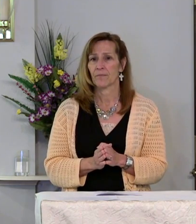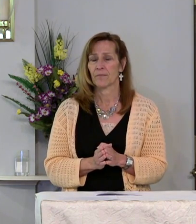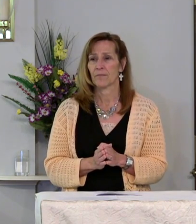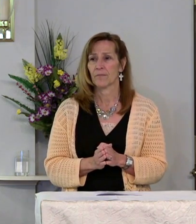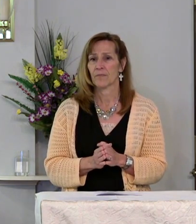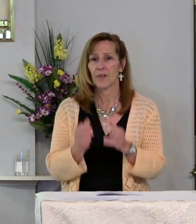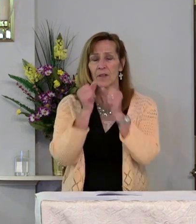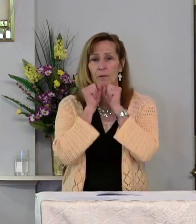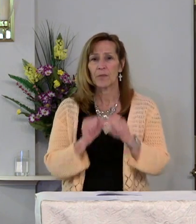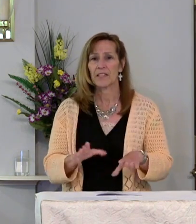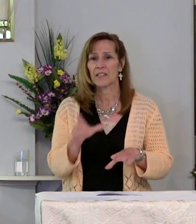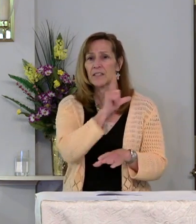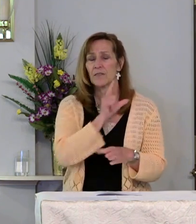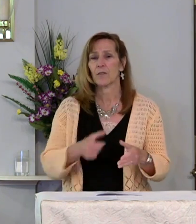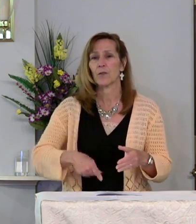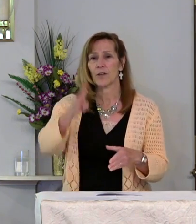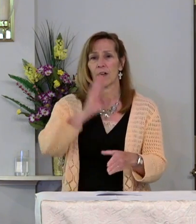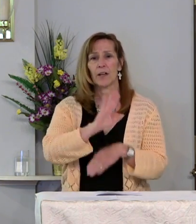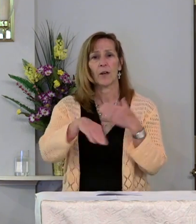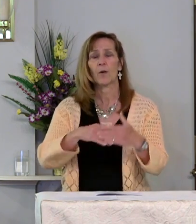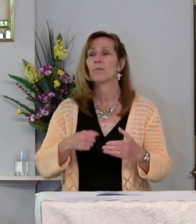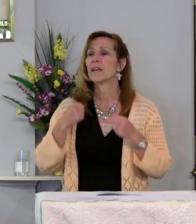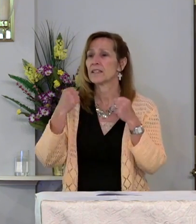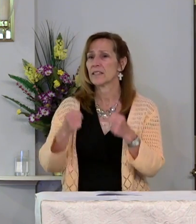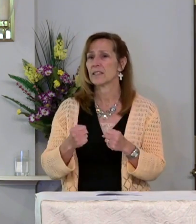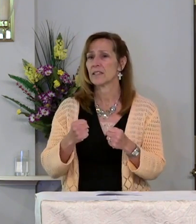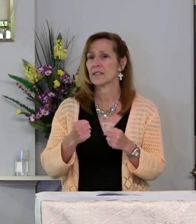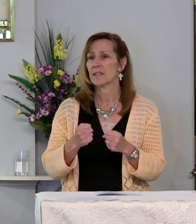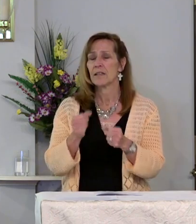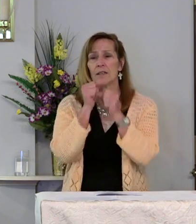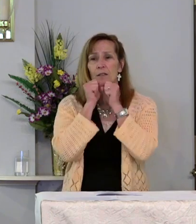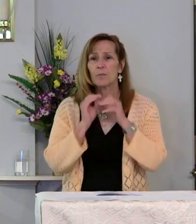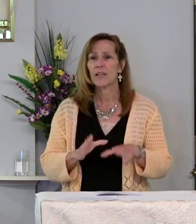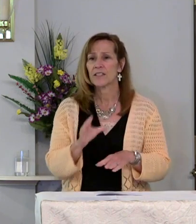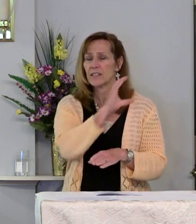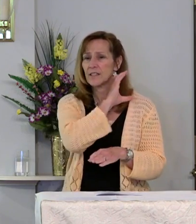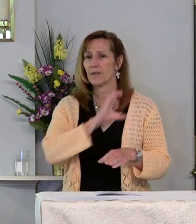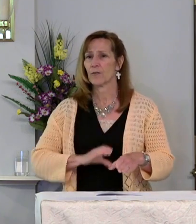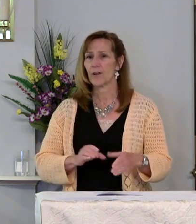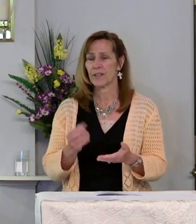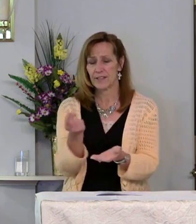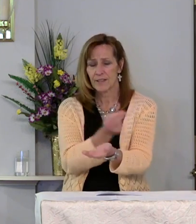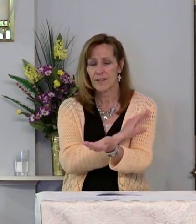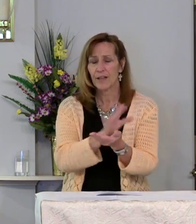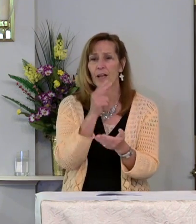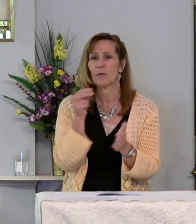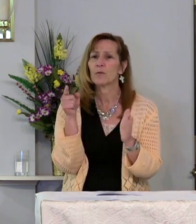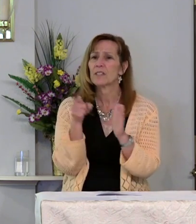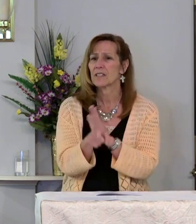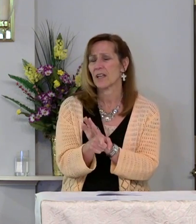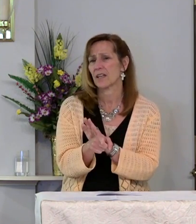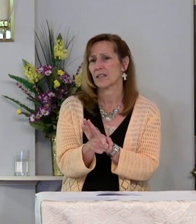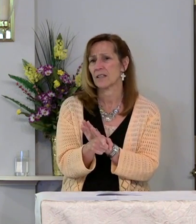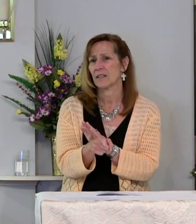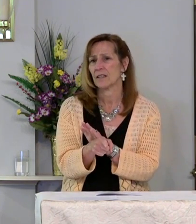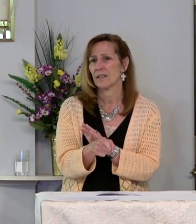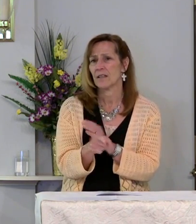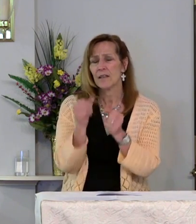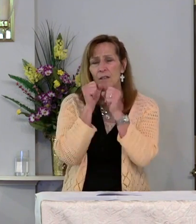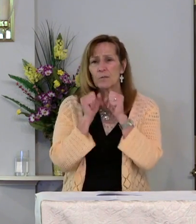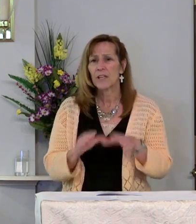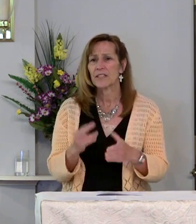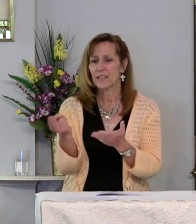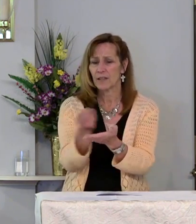The blessings of the Lord God Almighty, the blessings of Christ the Lamb who was slain, the